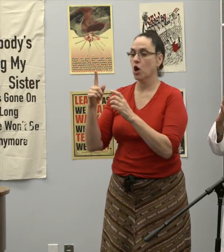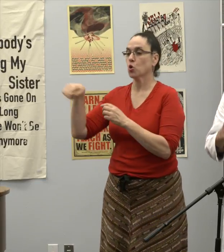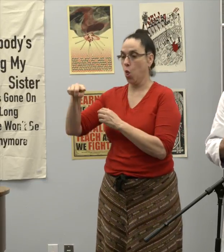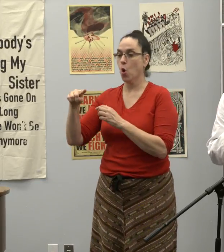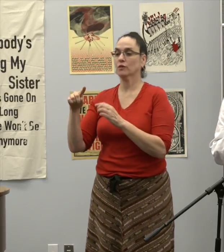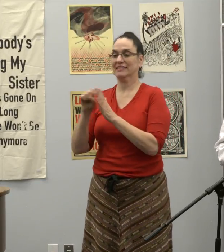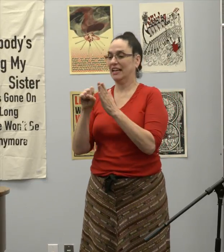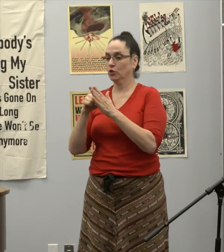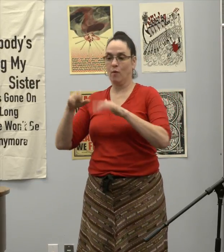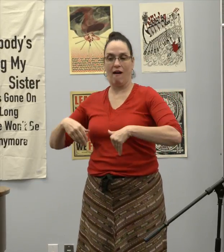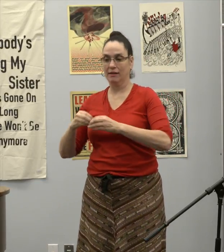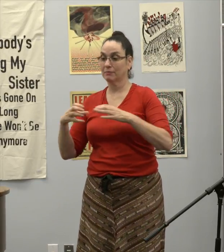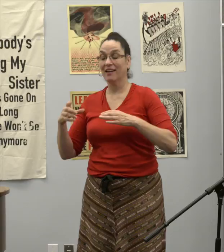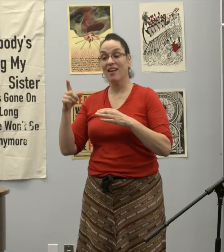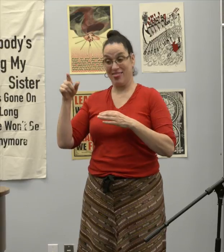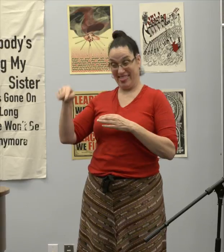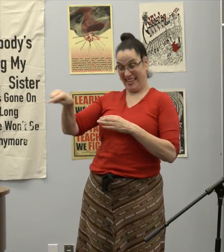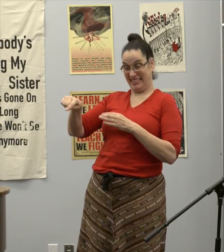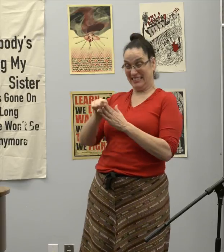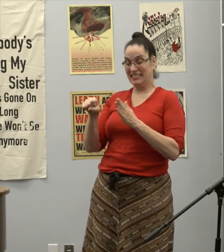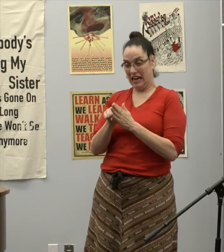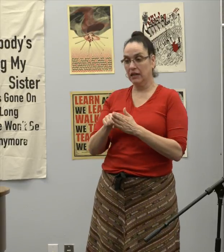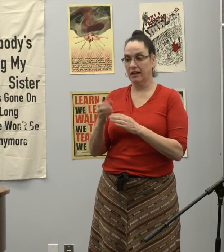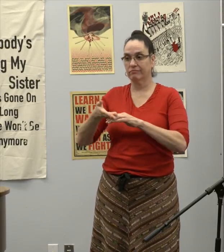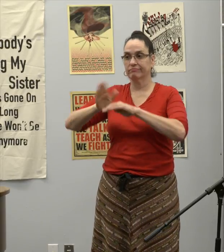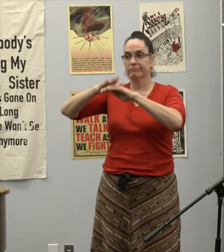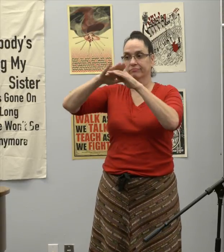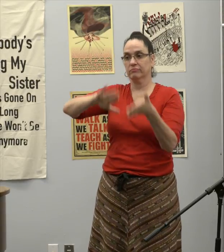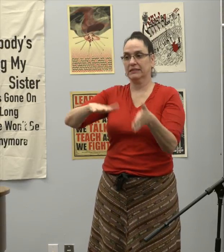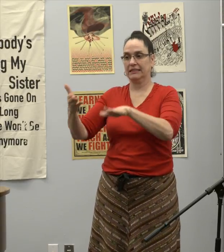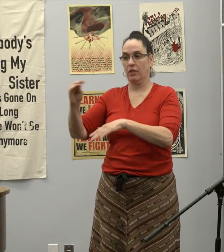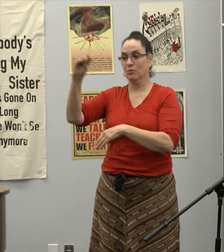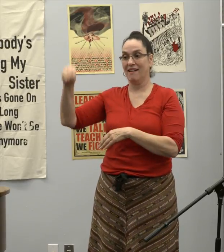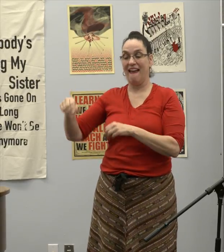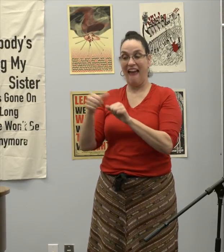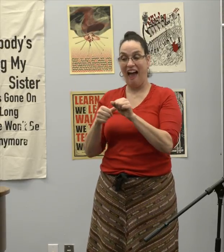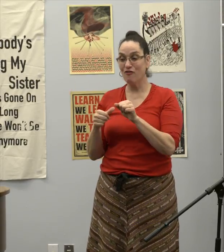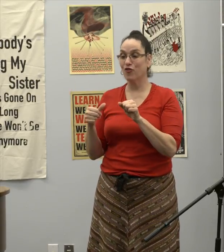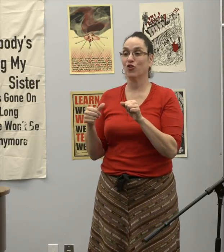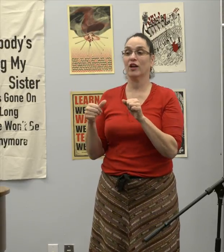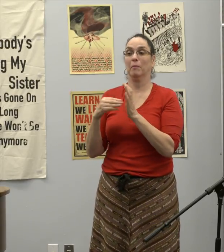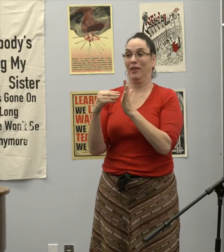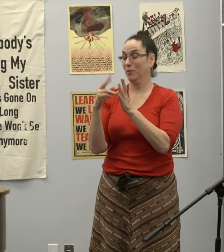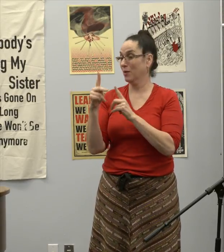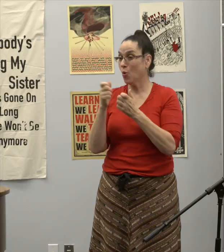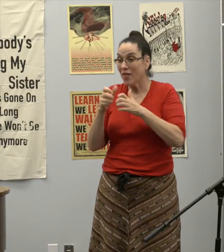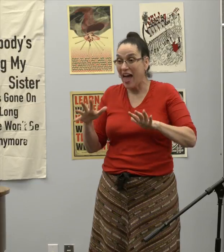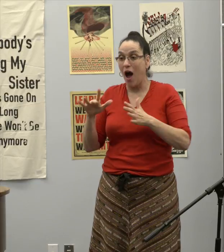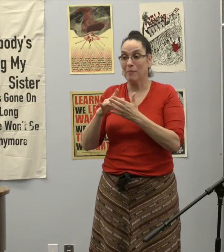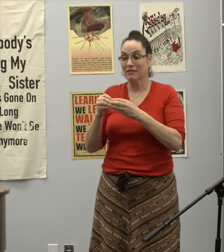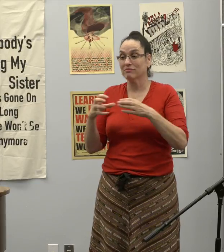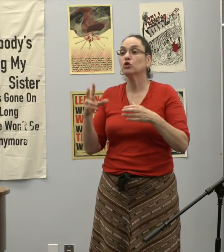rate in the states that didn't expand Medicaid. For every million people without Medicaid